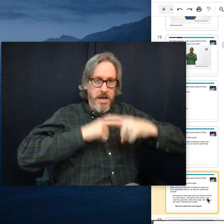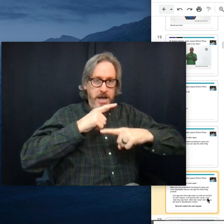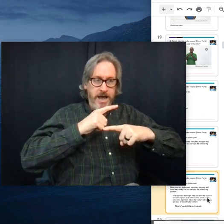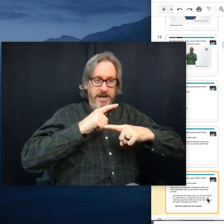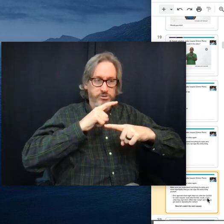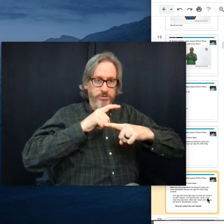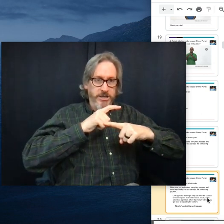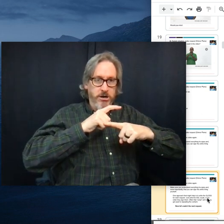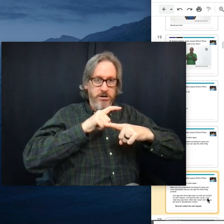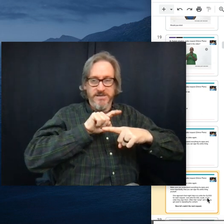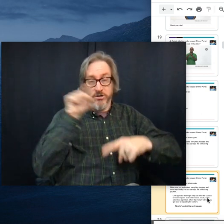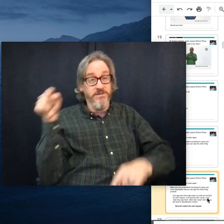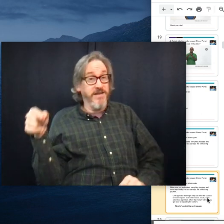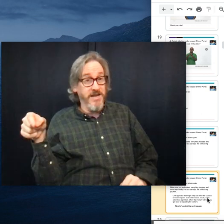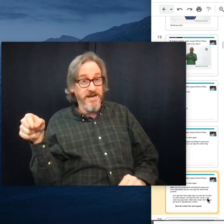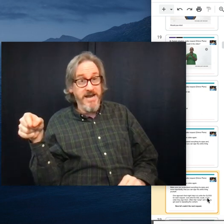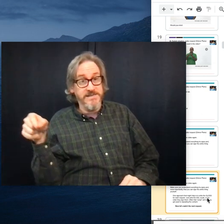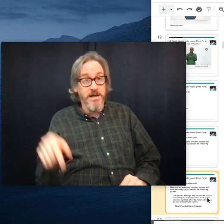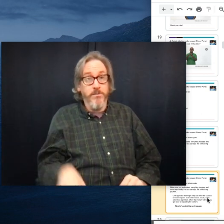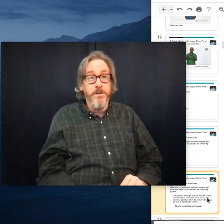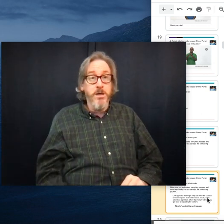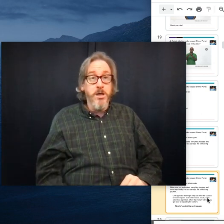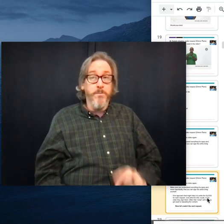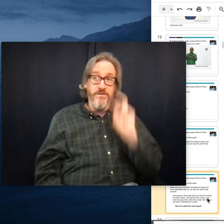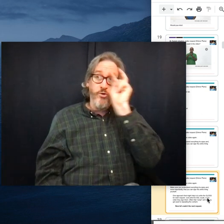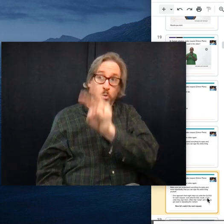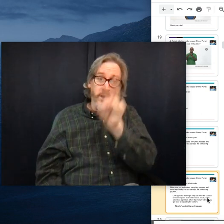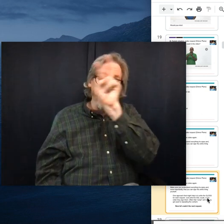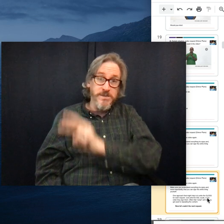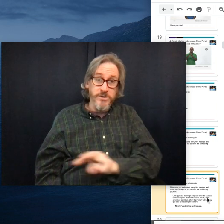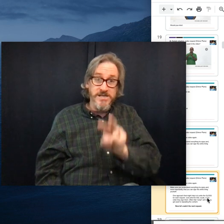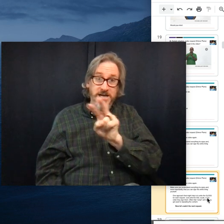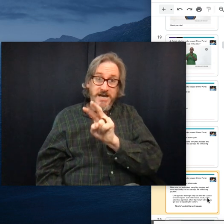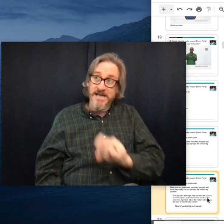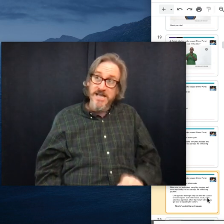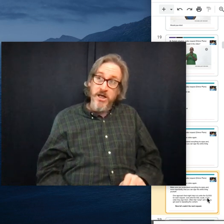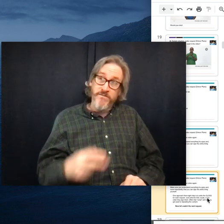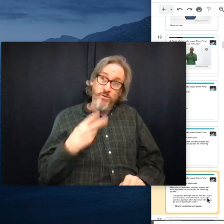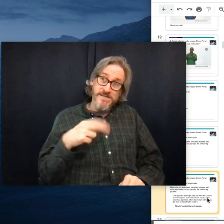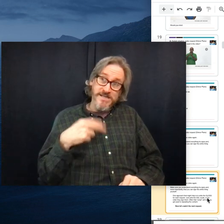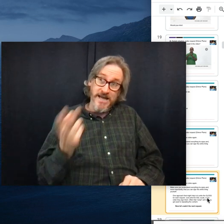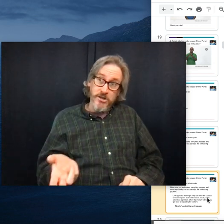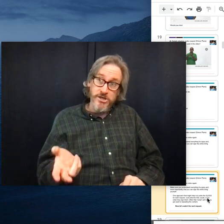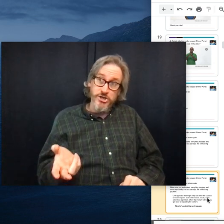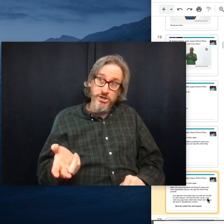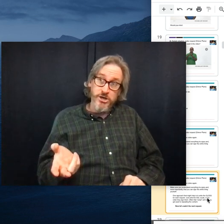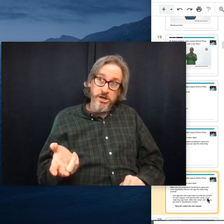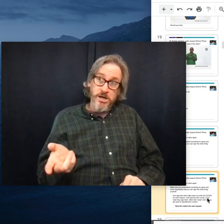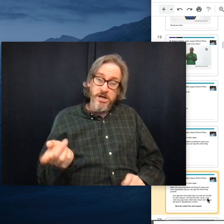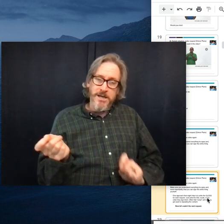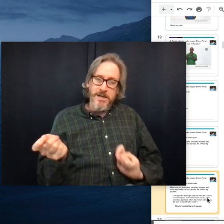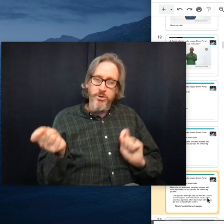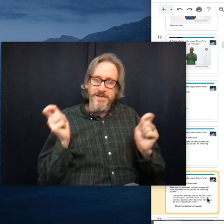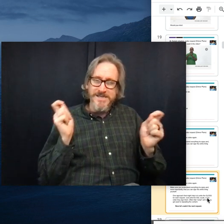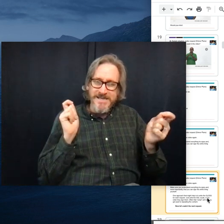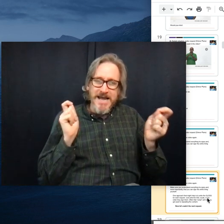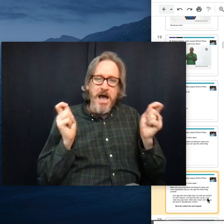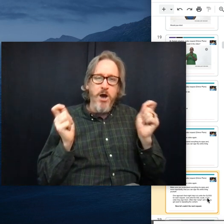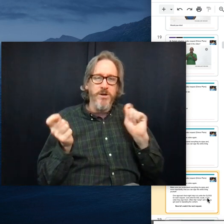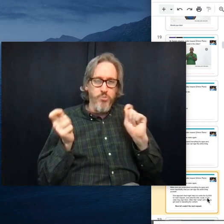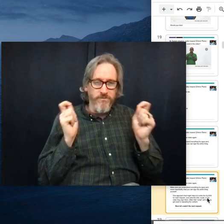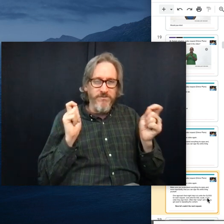signing, and it's really hard to start thinking in ASL. But if you're watching someone sign in ASL and voice the English, you can